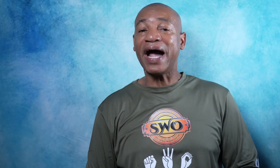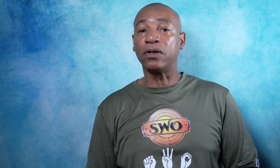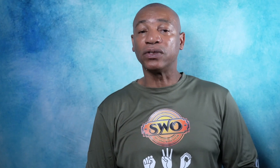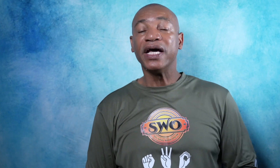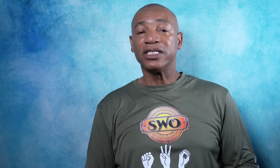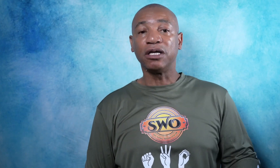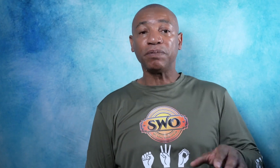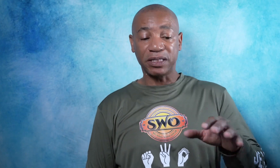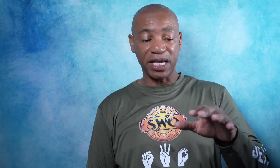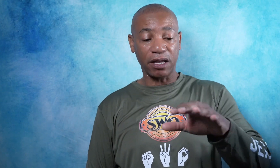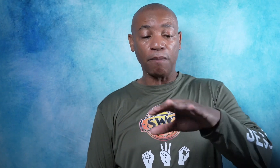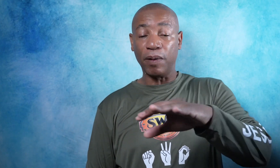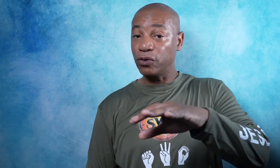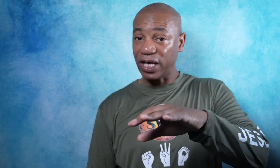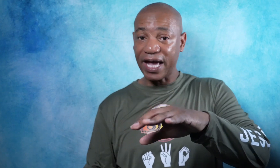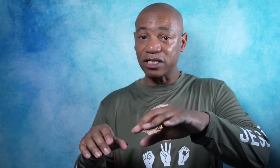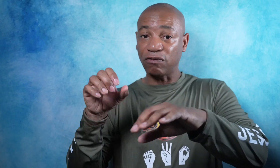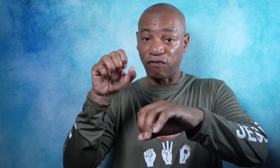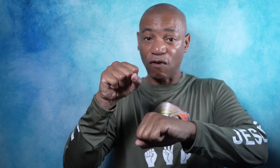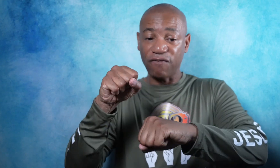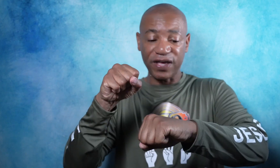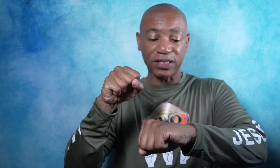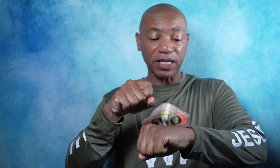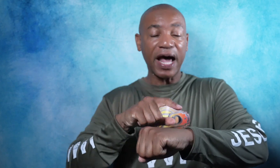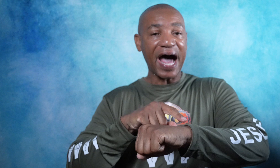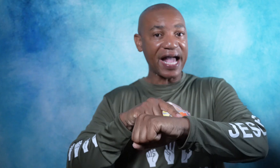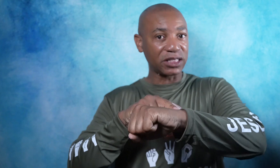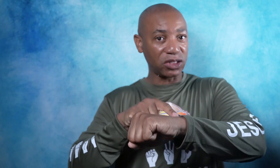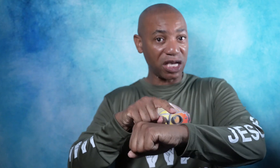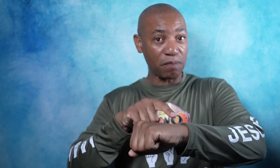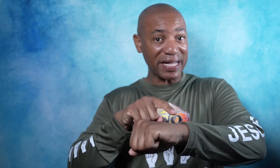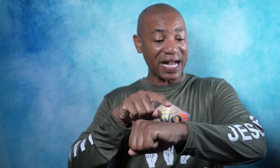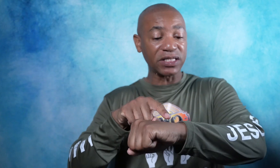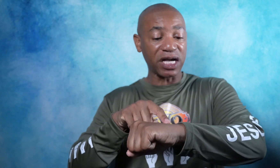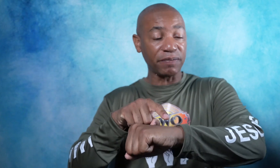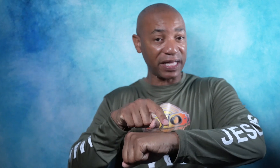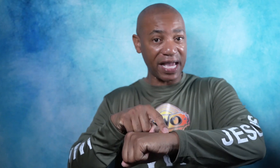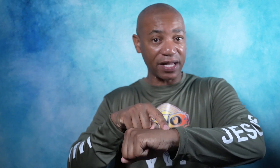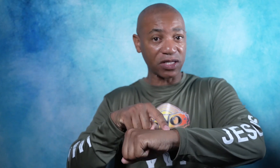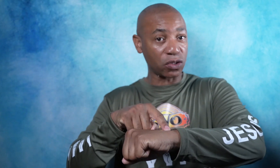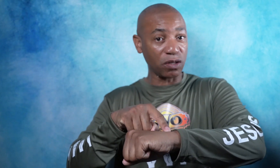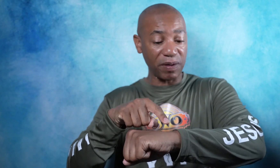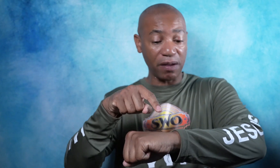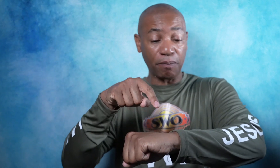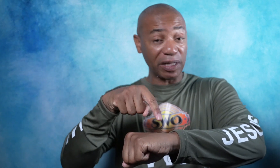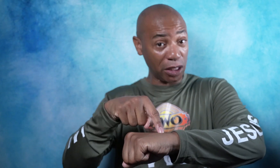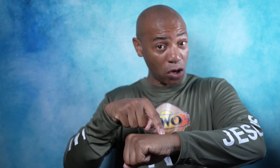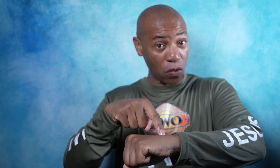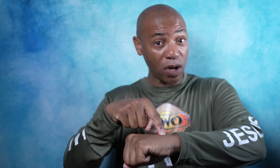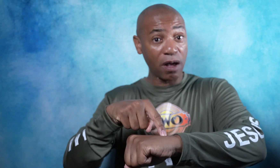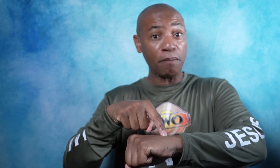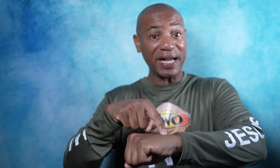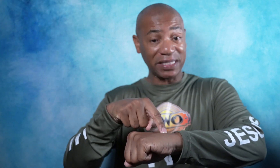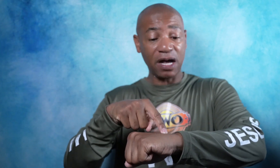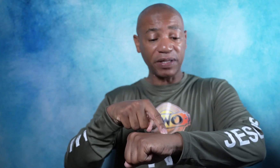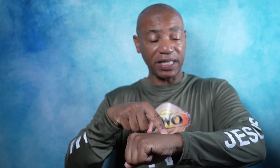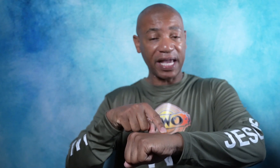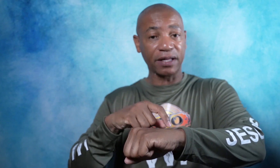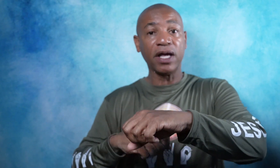bound, simply take both hands, form fists. I actually take my non-dominant hand. It's going to be below my dominant hand.